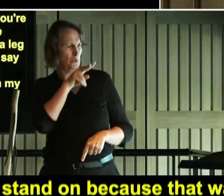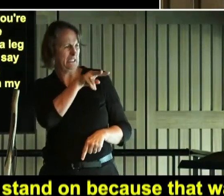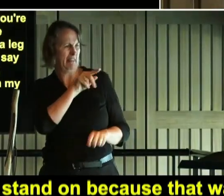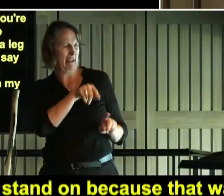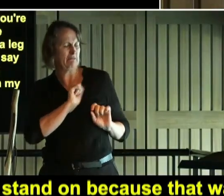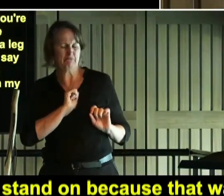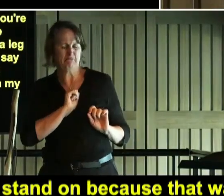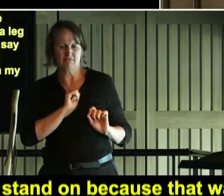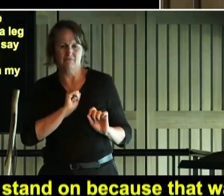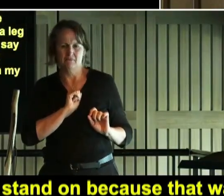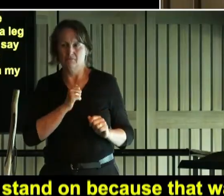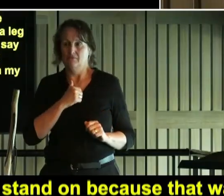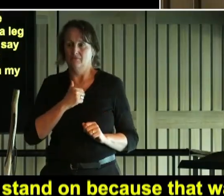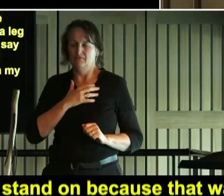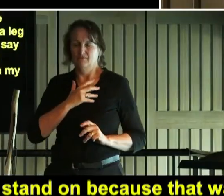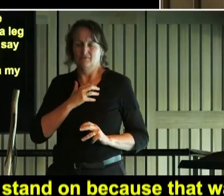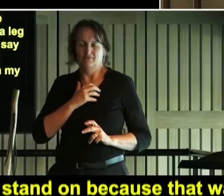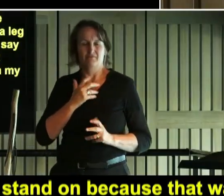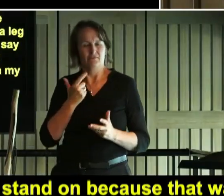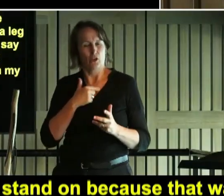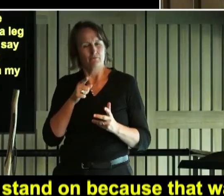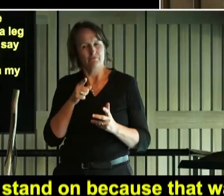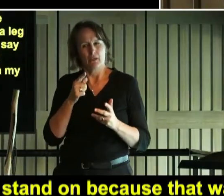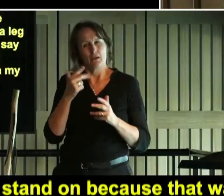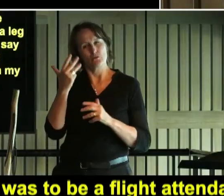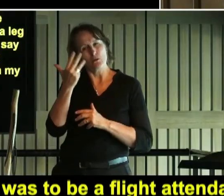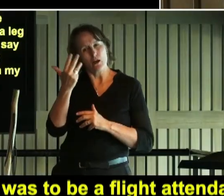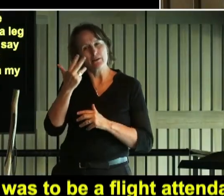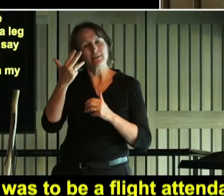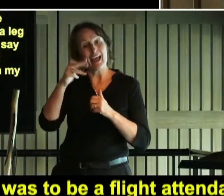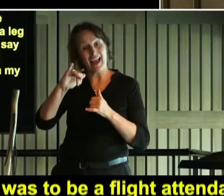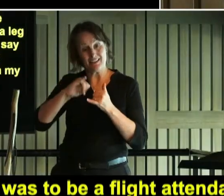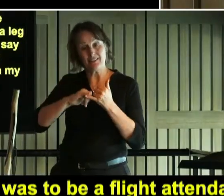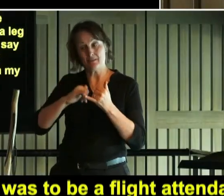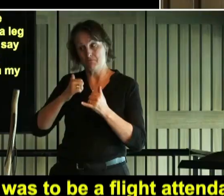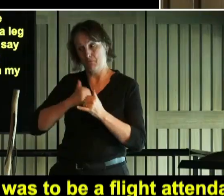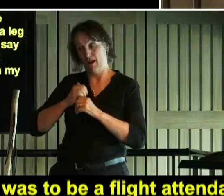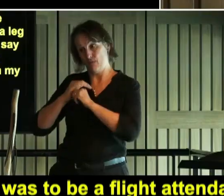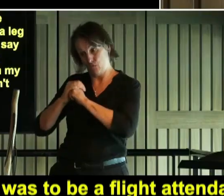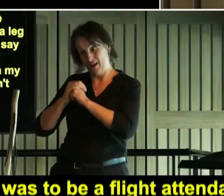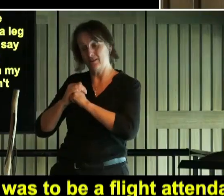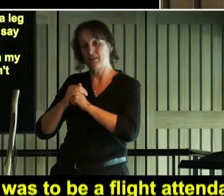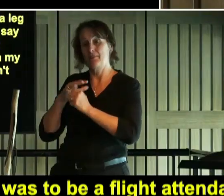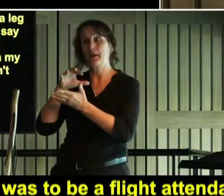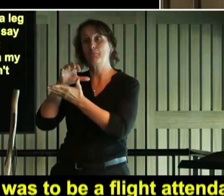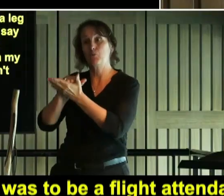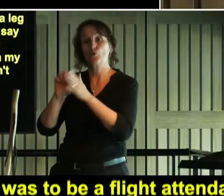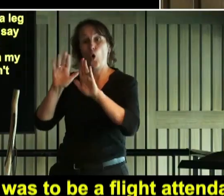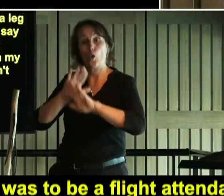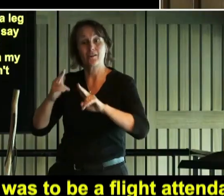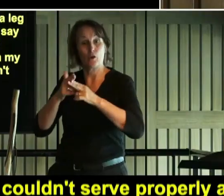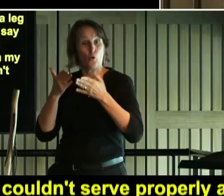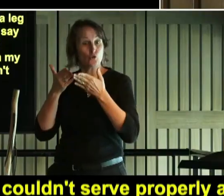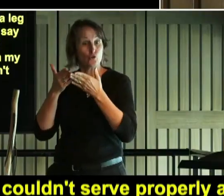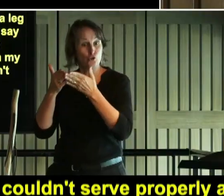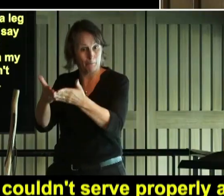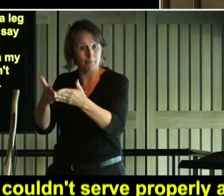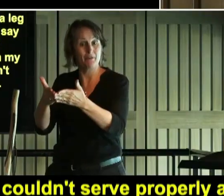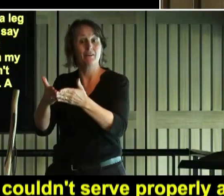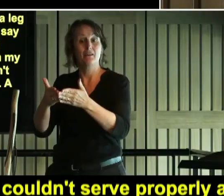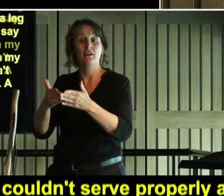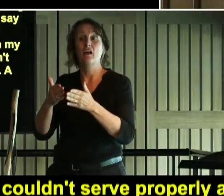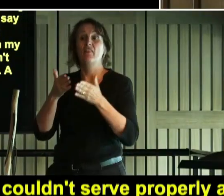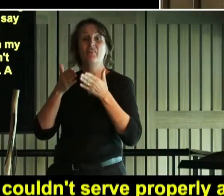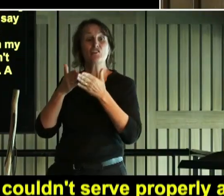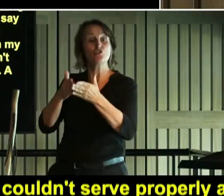disabilities during their flights. Back in the 80s, a friend of mine, a couple of friends, booked a holiday on a cruise ship. The cruise ship